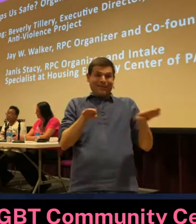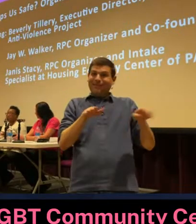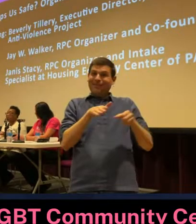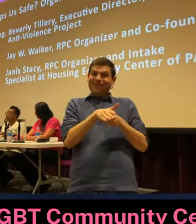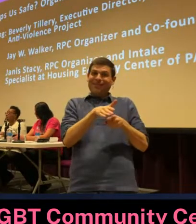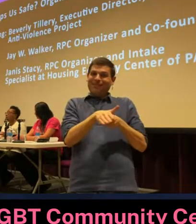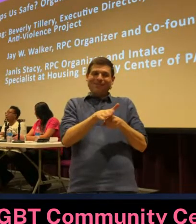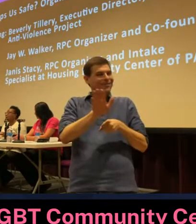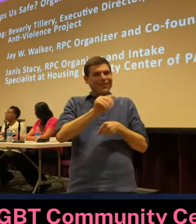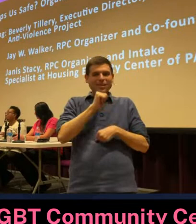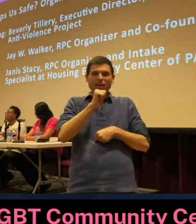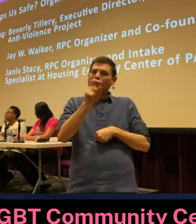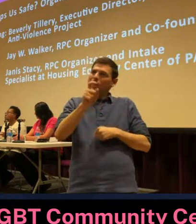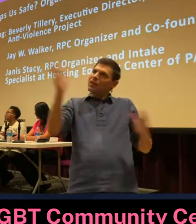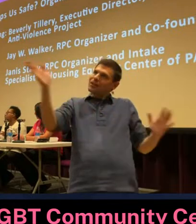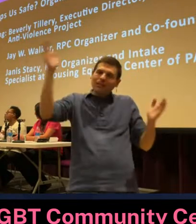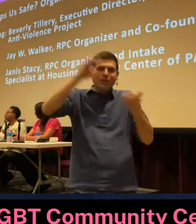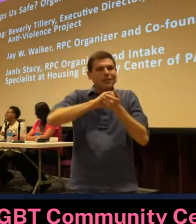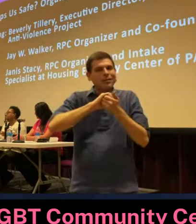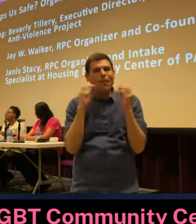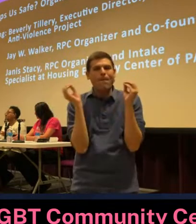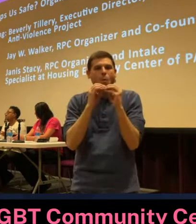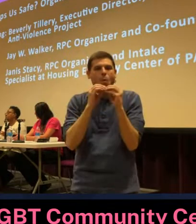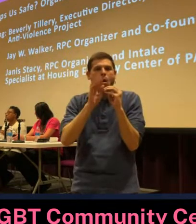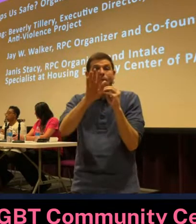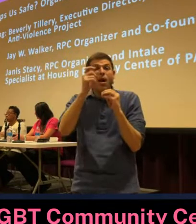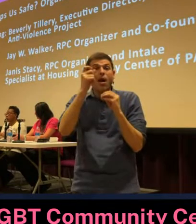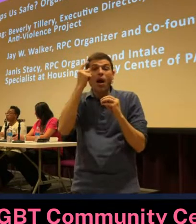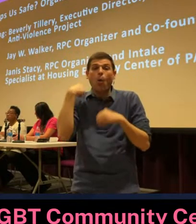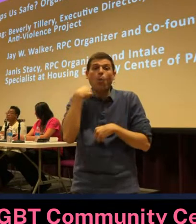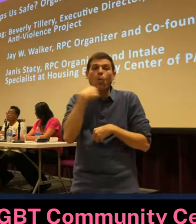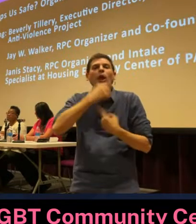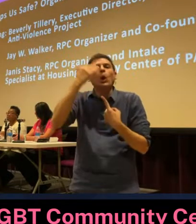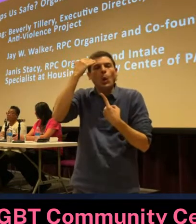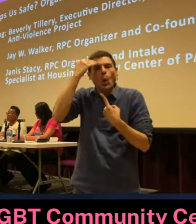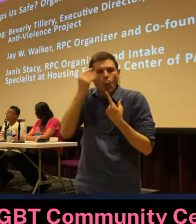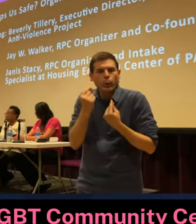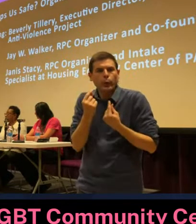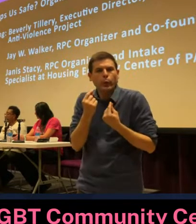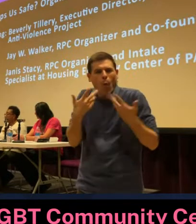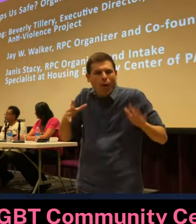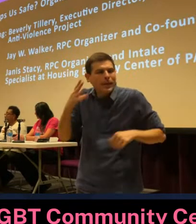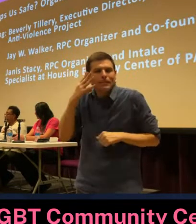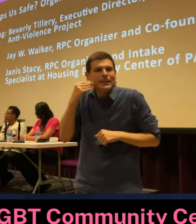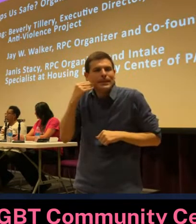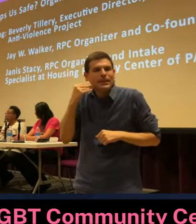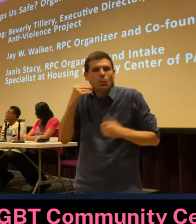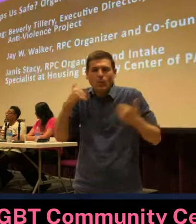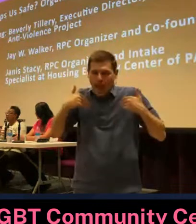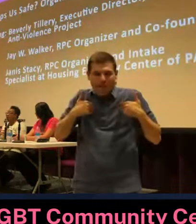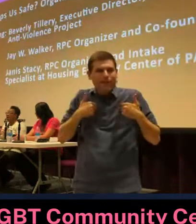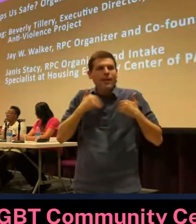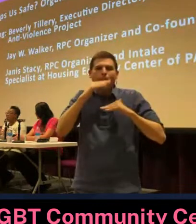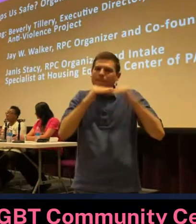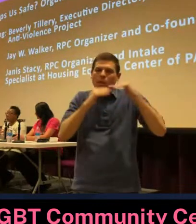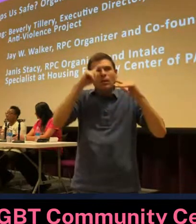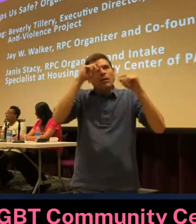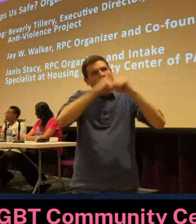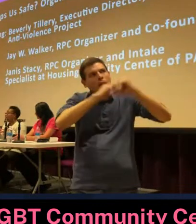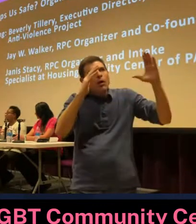do, and we need to be given the tools so that we can build it, so that we can